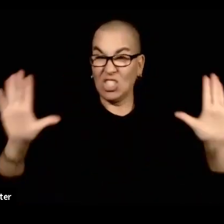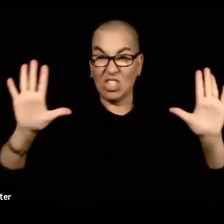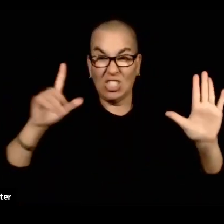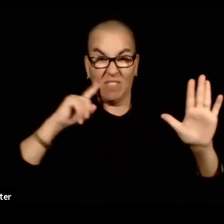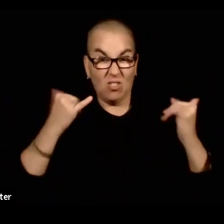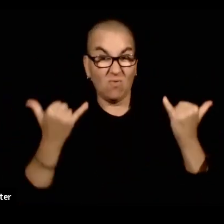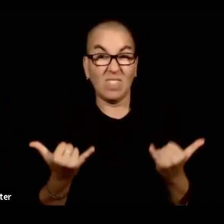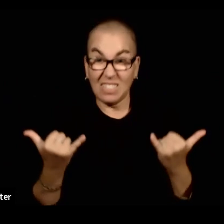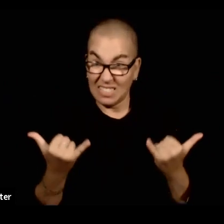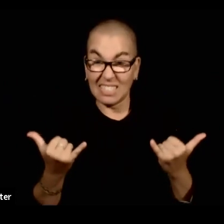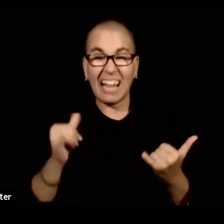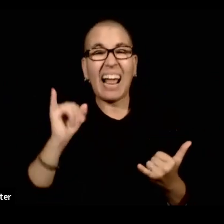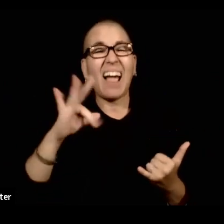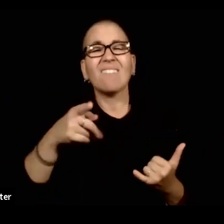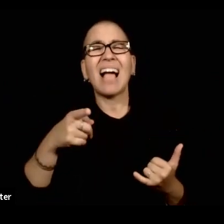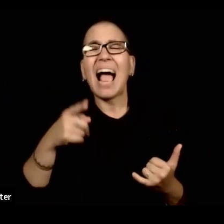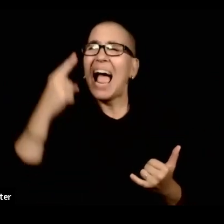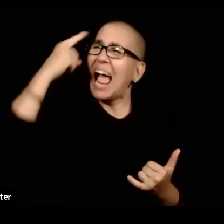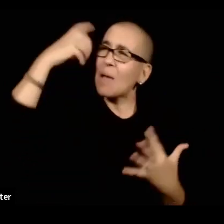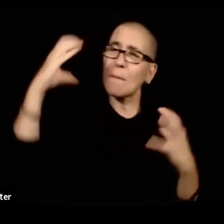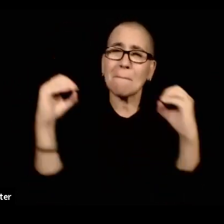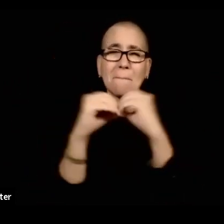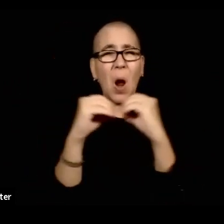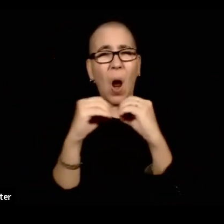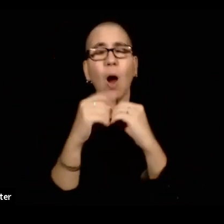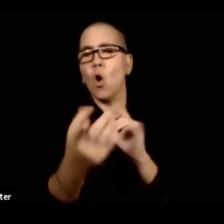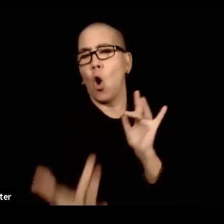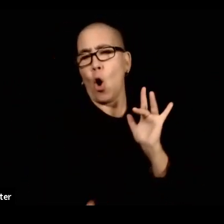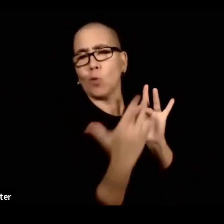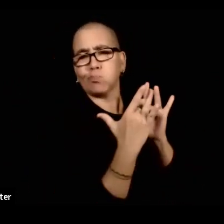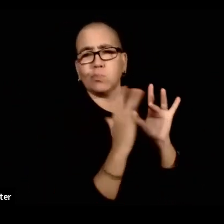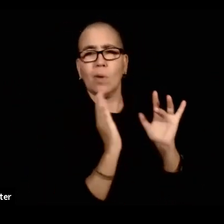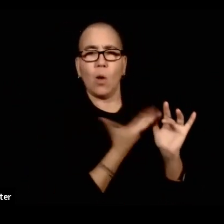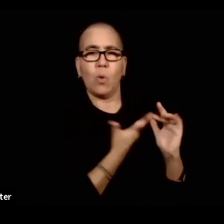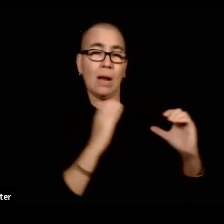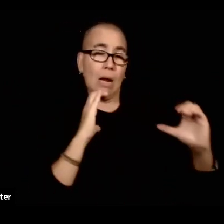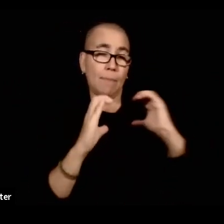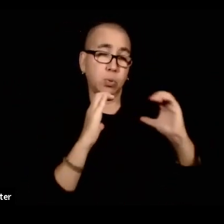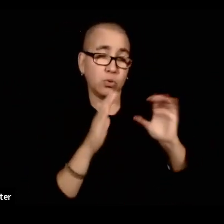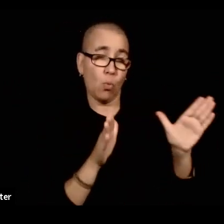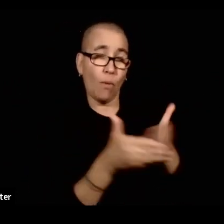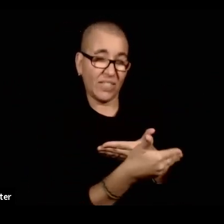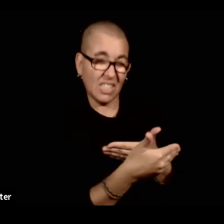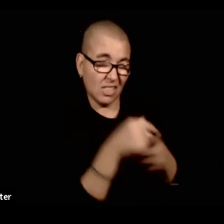out to the MDH Communications office this afternoon. Have a good day. We'll be back with you again on Wednesday.